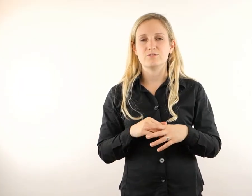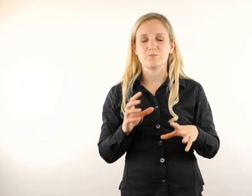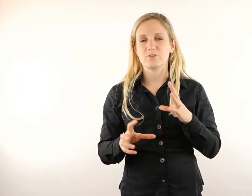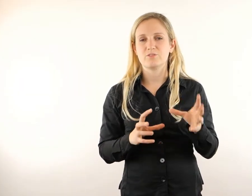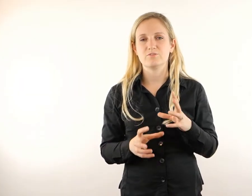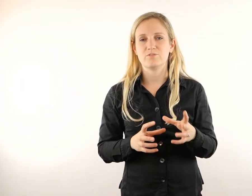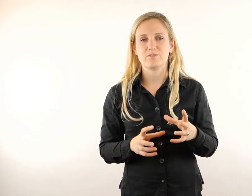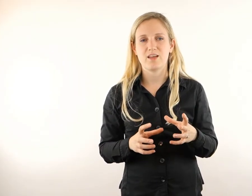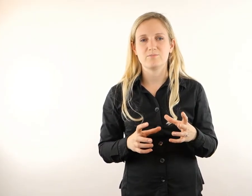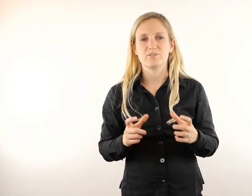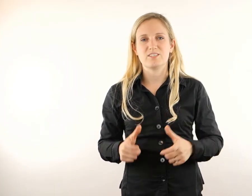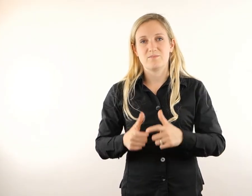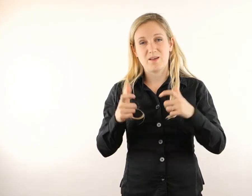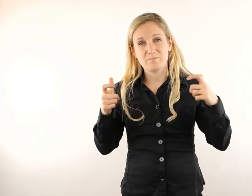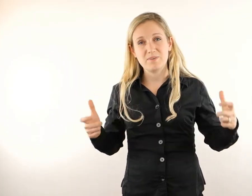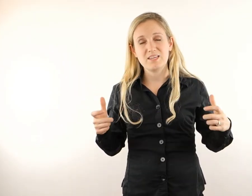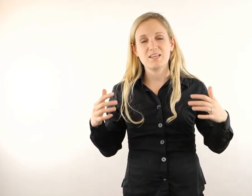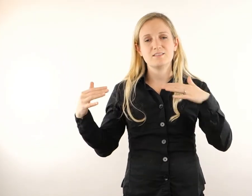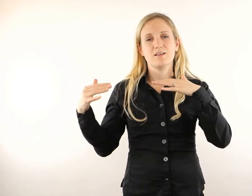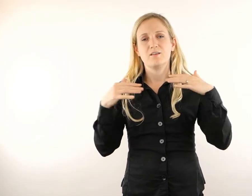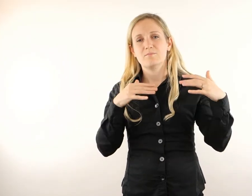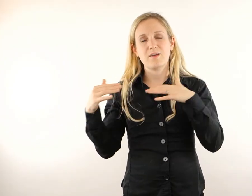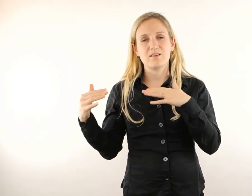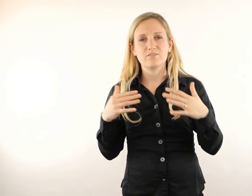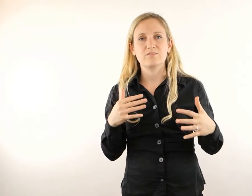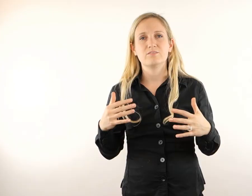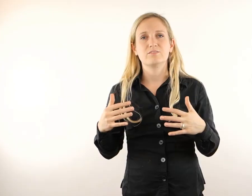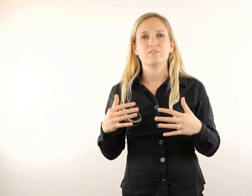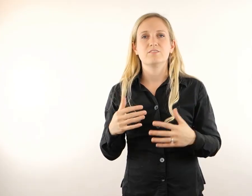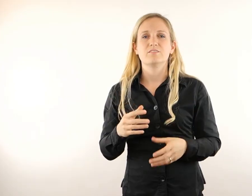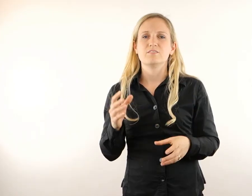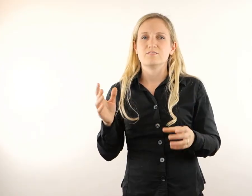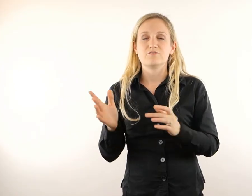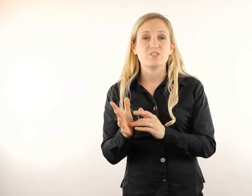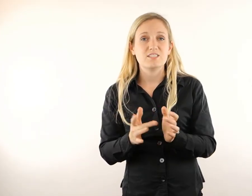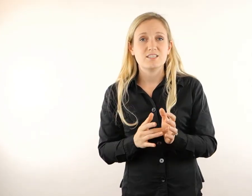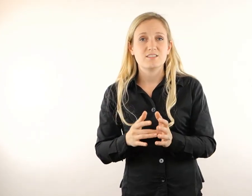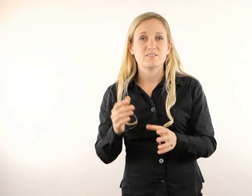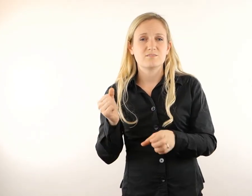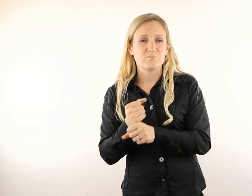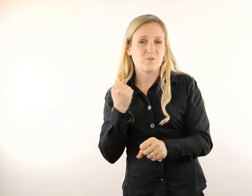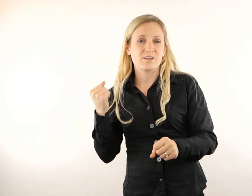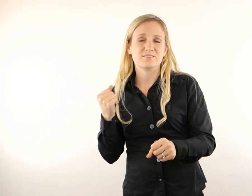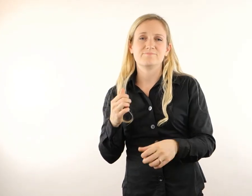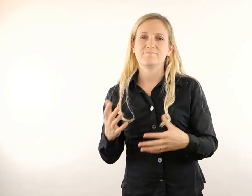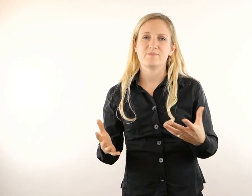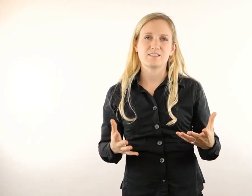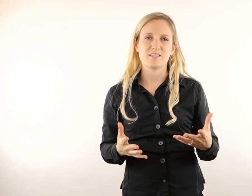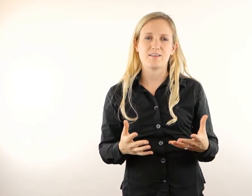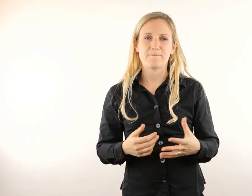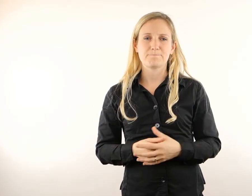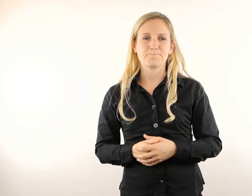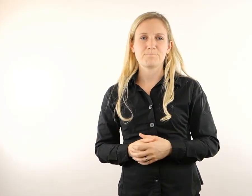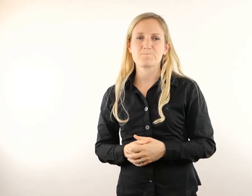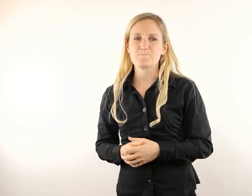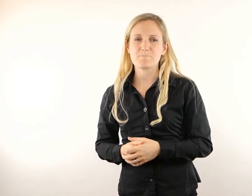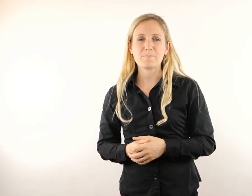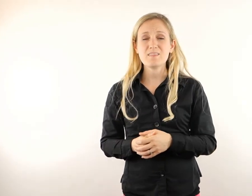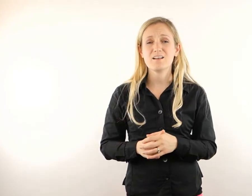can put those vocab words in about biggest, battle, Jesus, won, things like that.